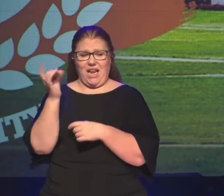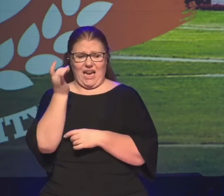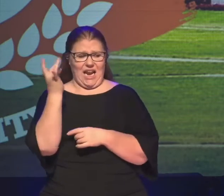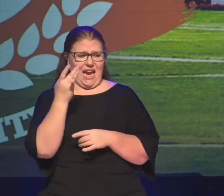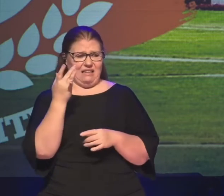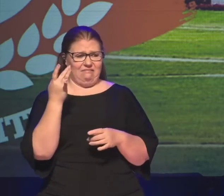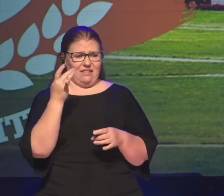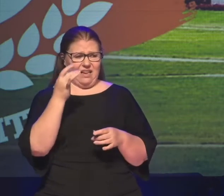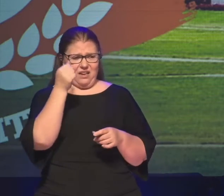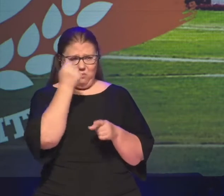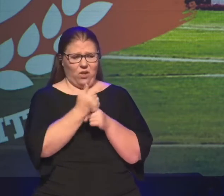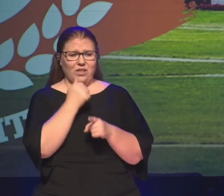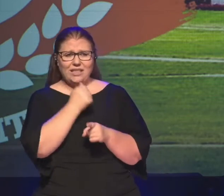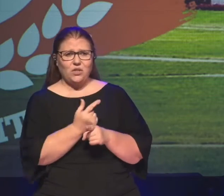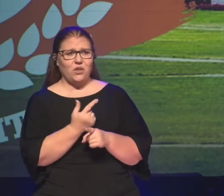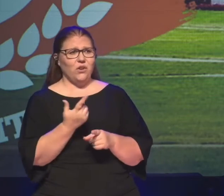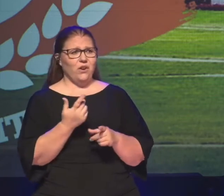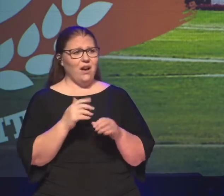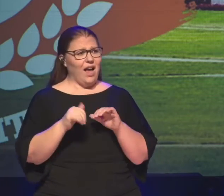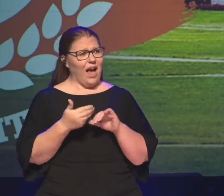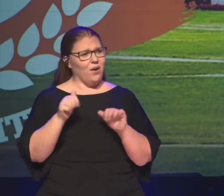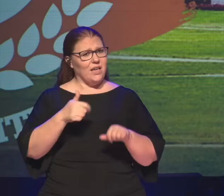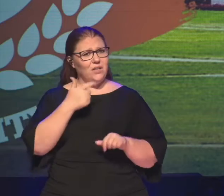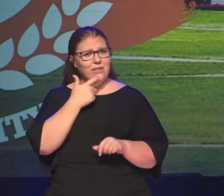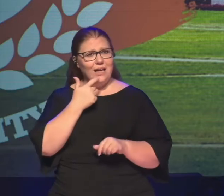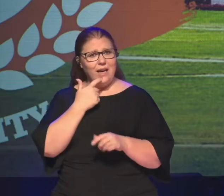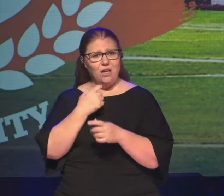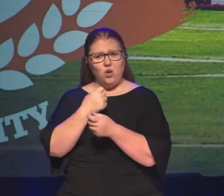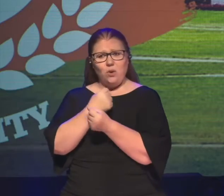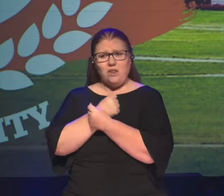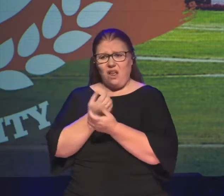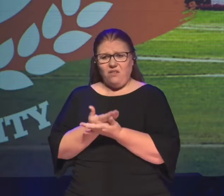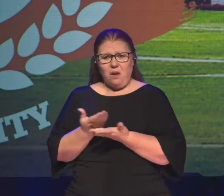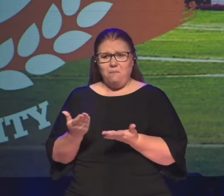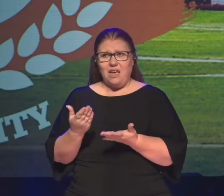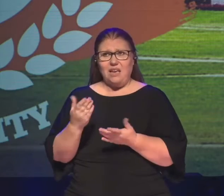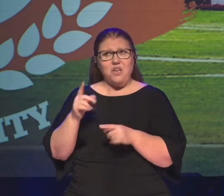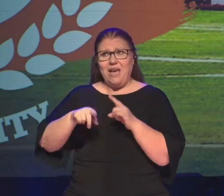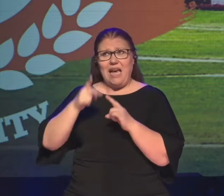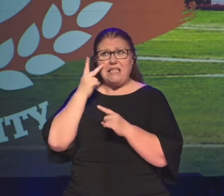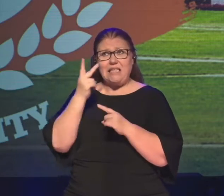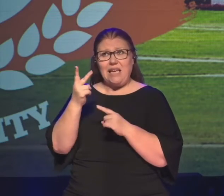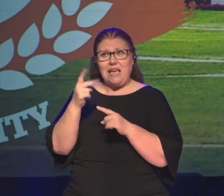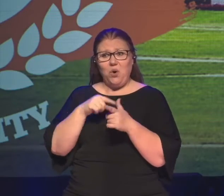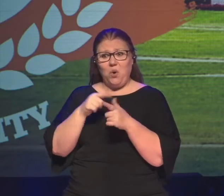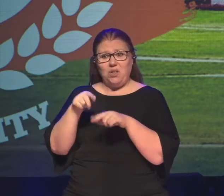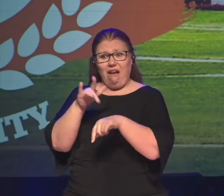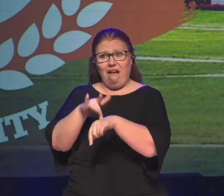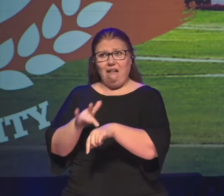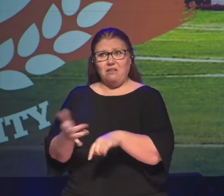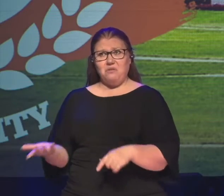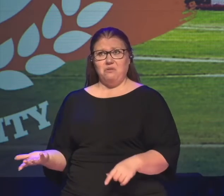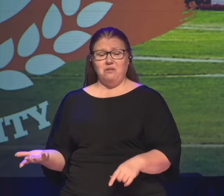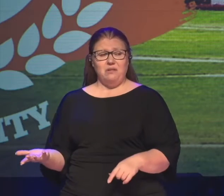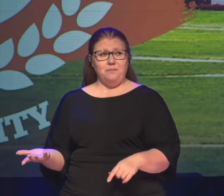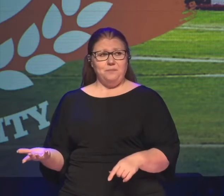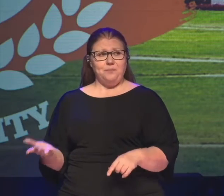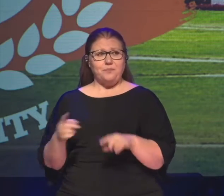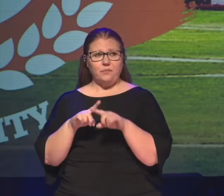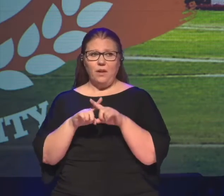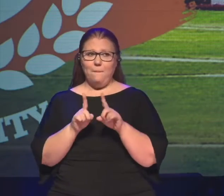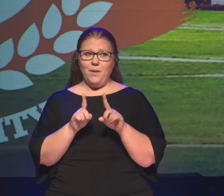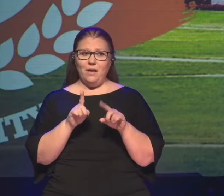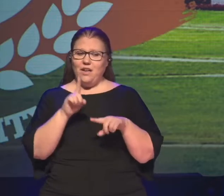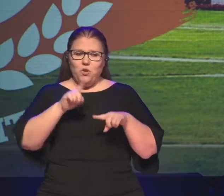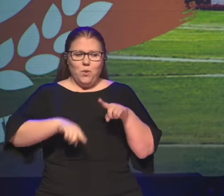sister. And he says, because how could you say you love something you can't see or touch, but you